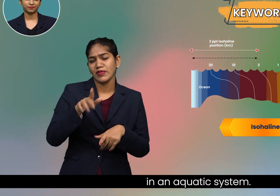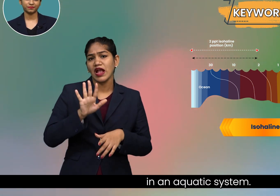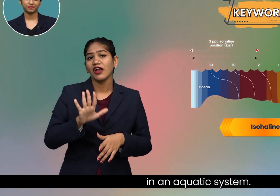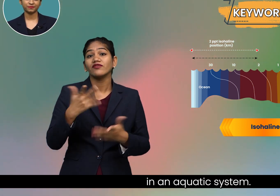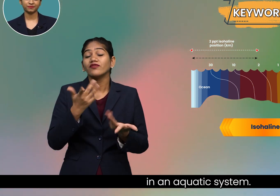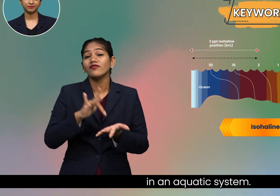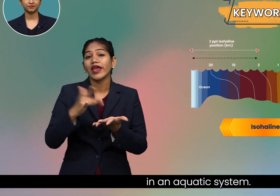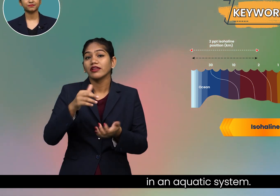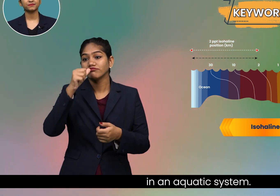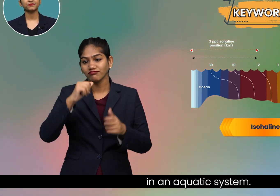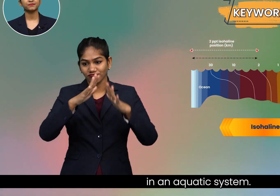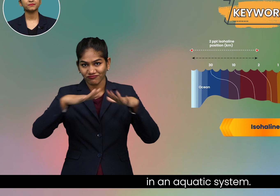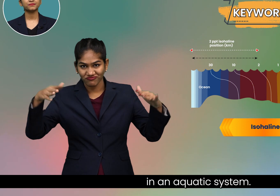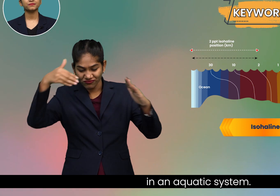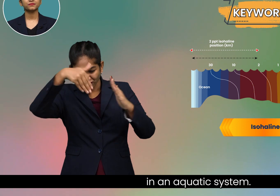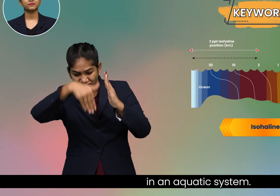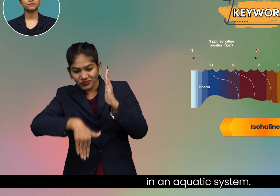system.